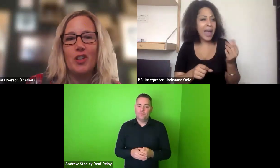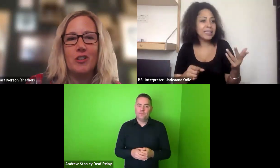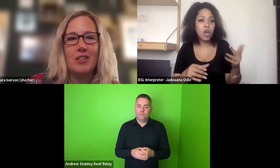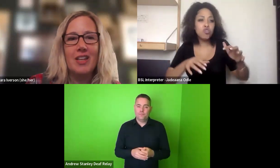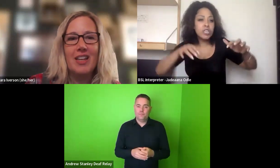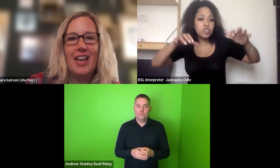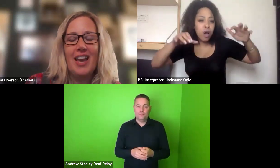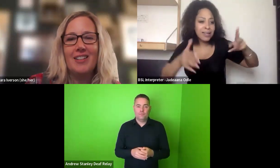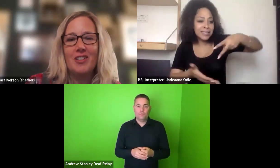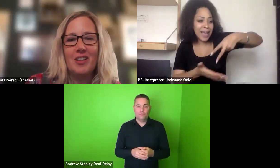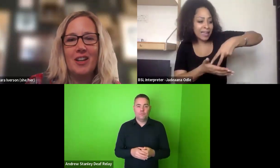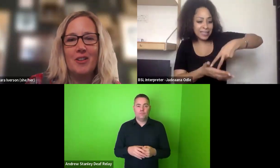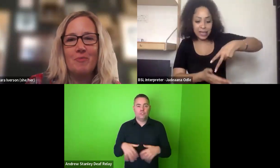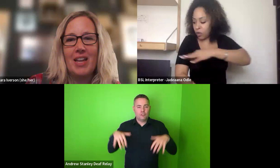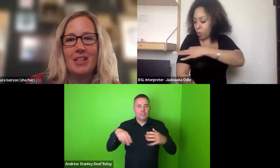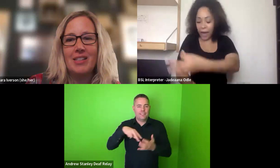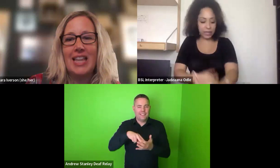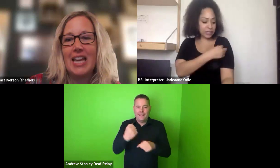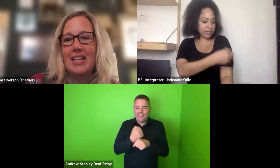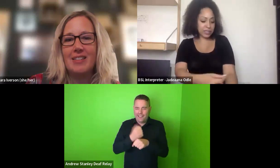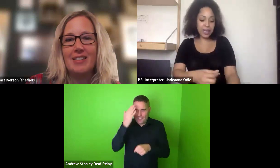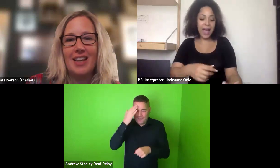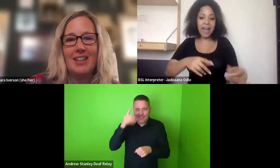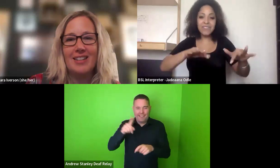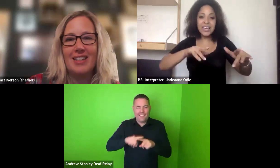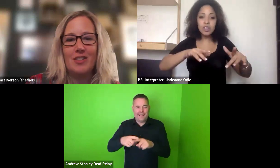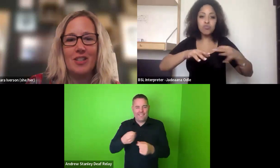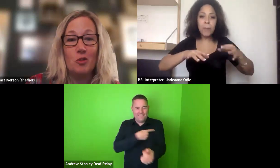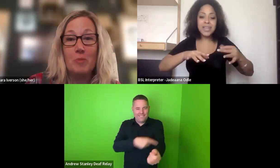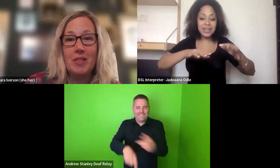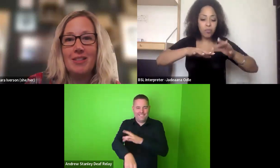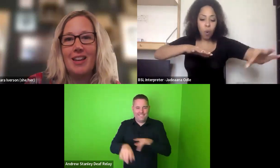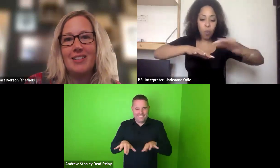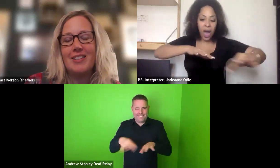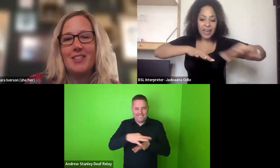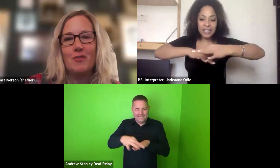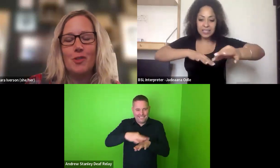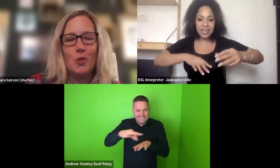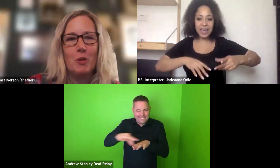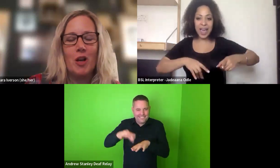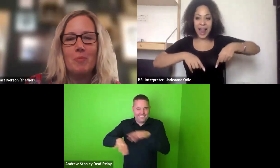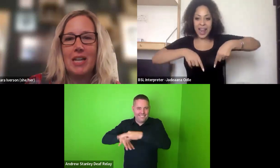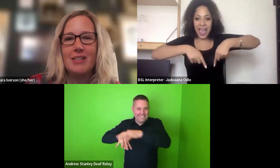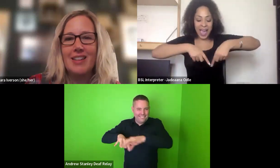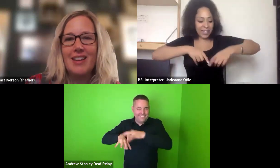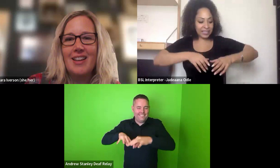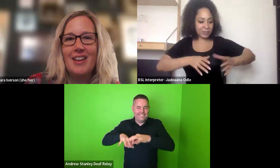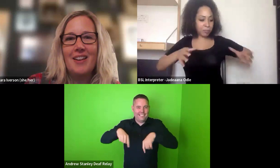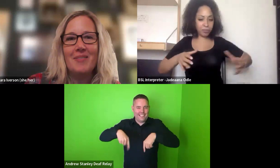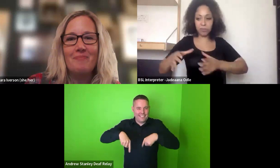as fingers and as legs, and it's enormous and super